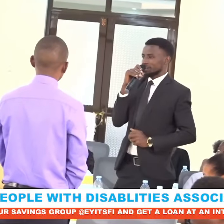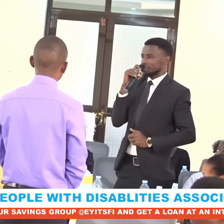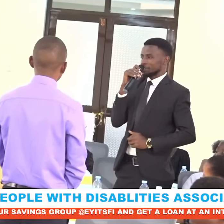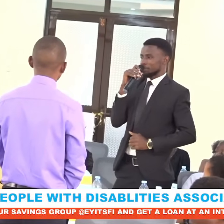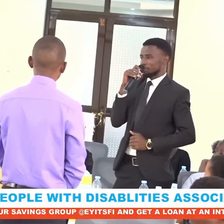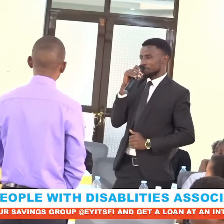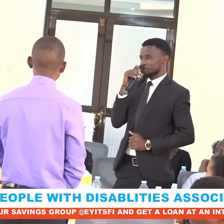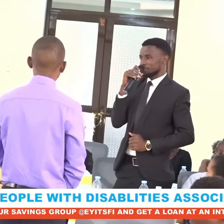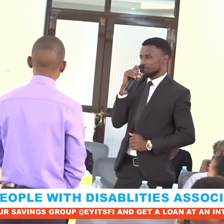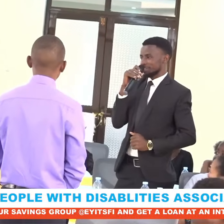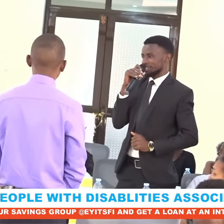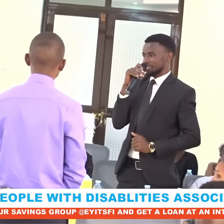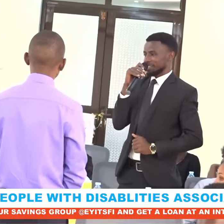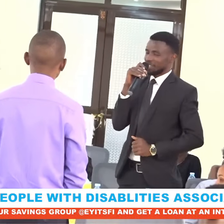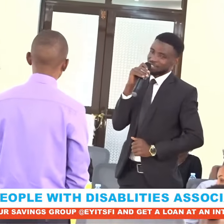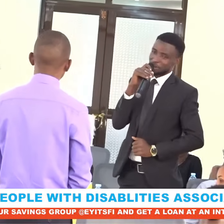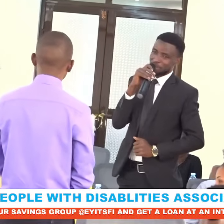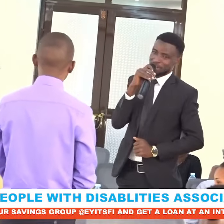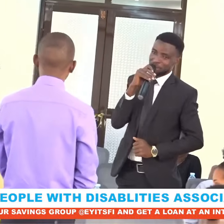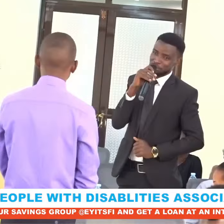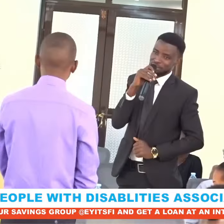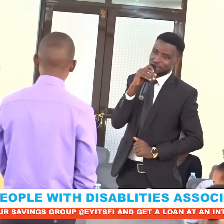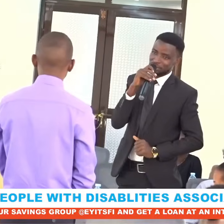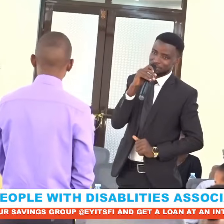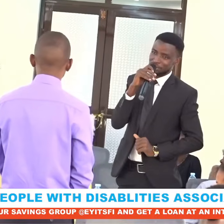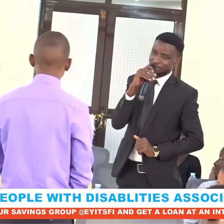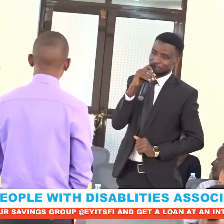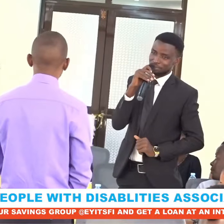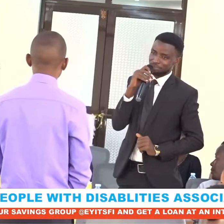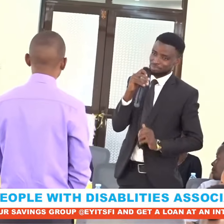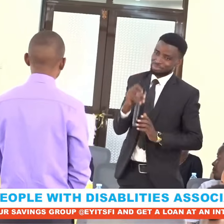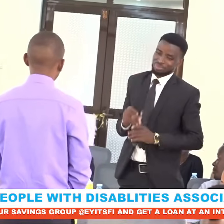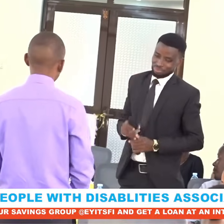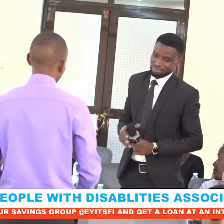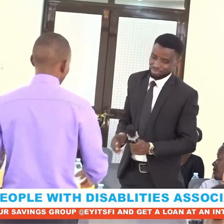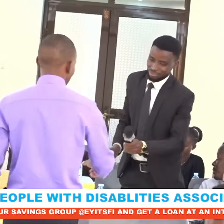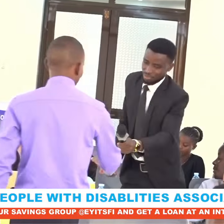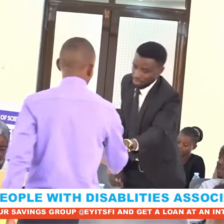Stella is our patron, and I'm glad to be here with you.